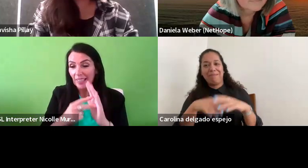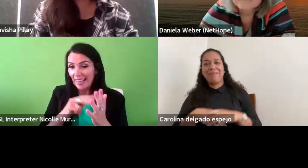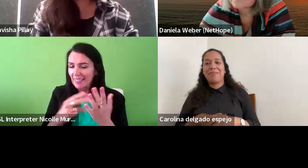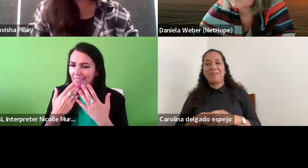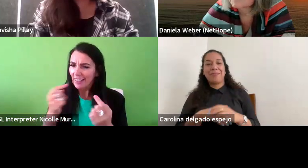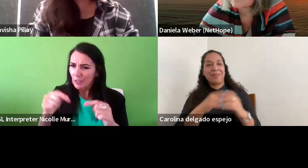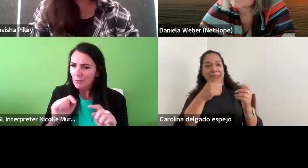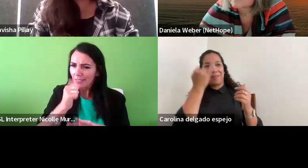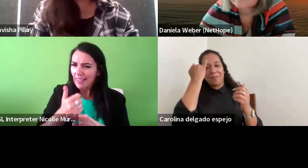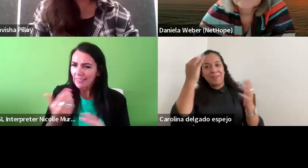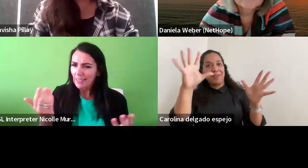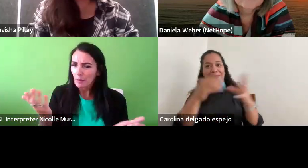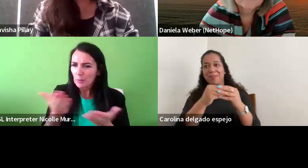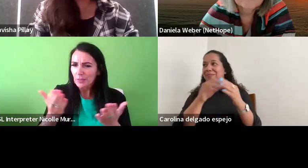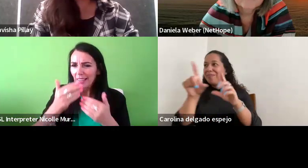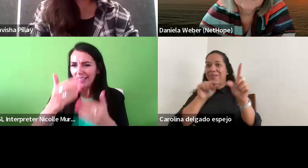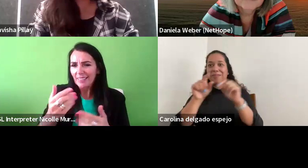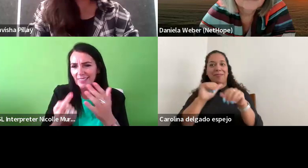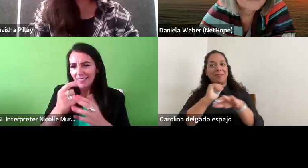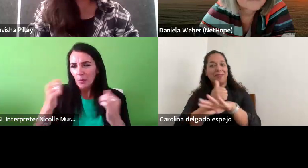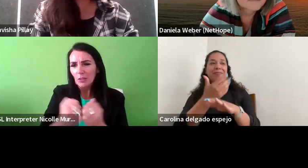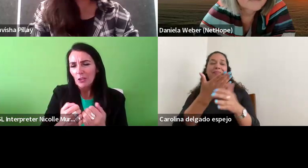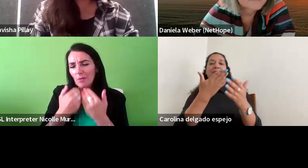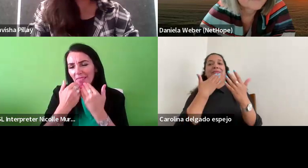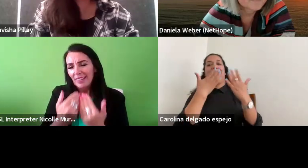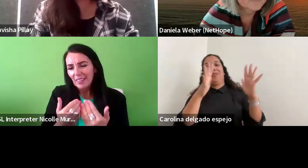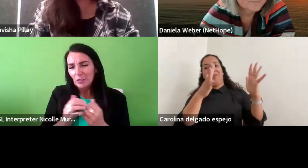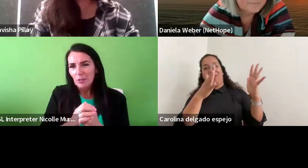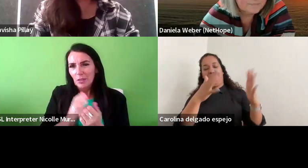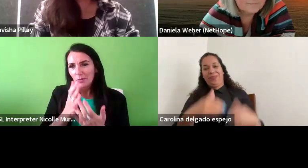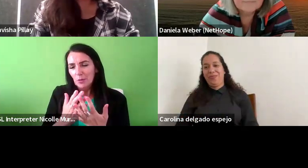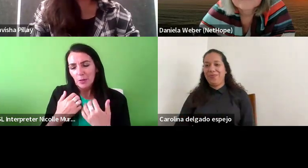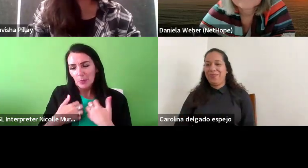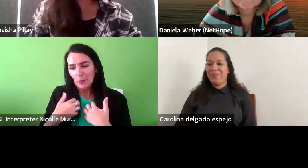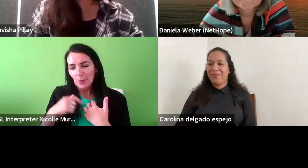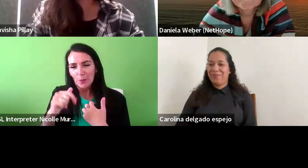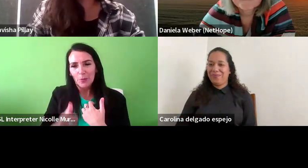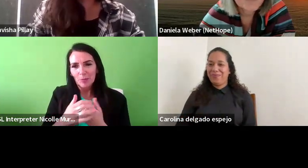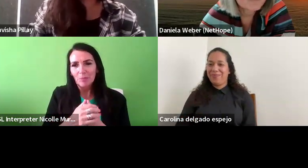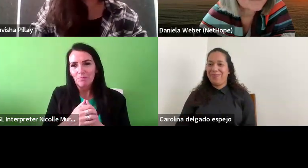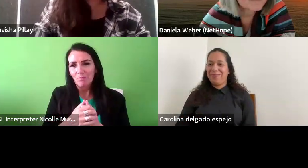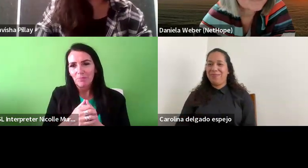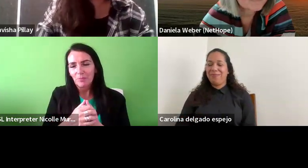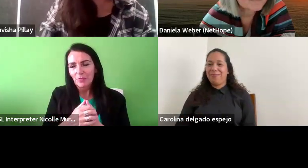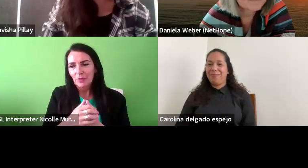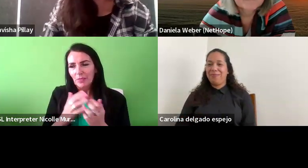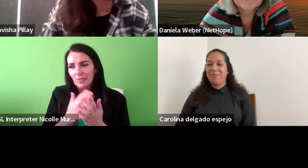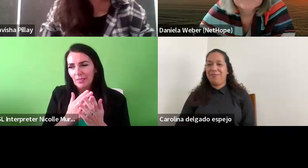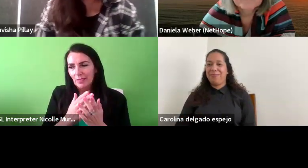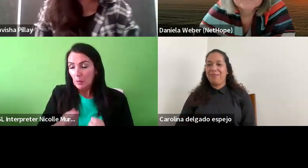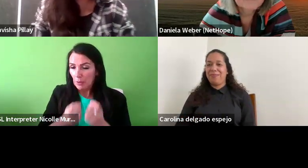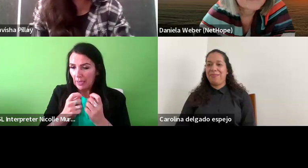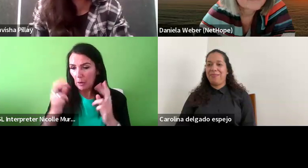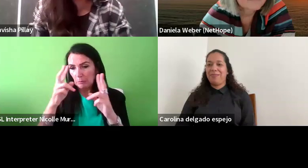well of this discussion this afternoon, European summertime, in terms of,